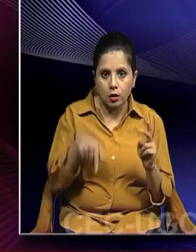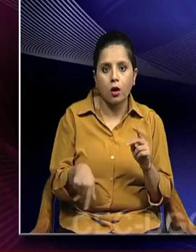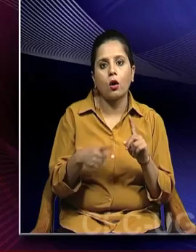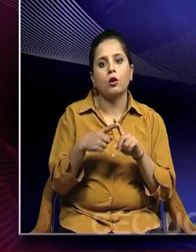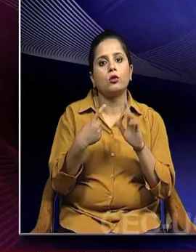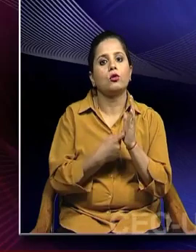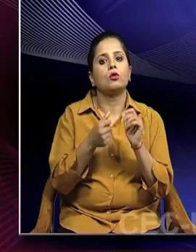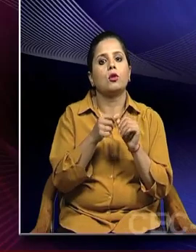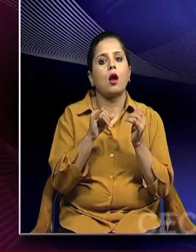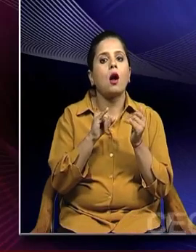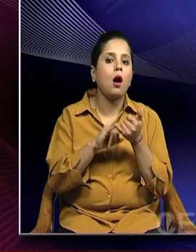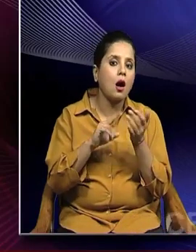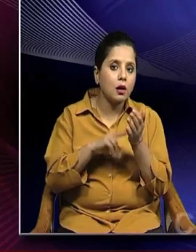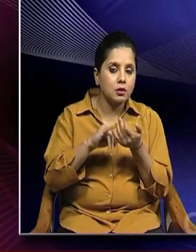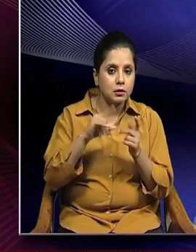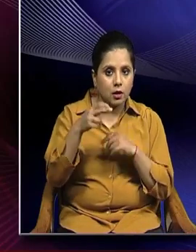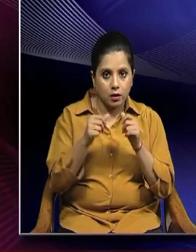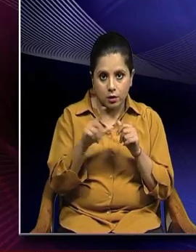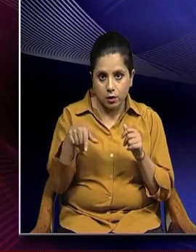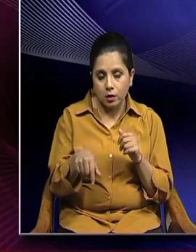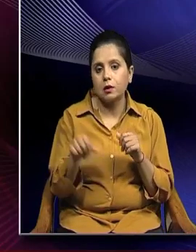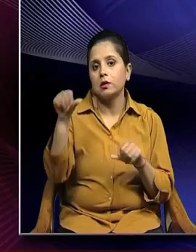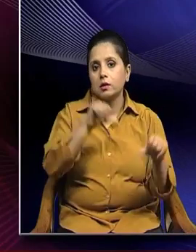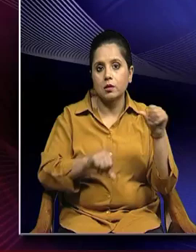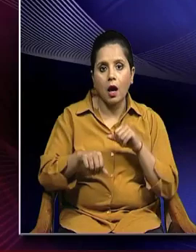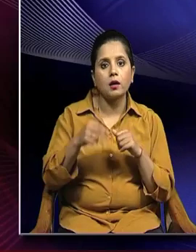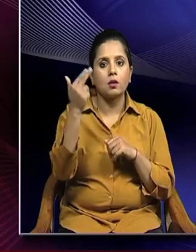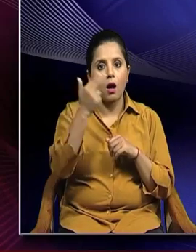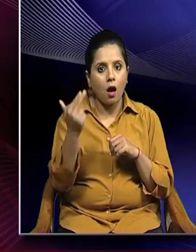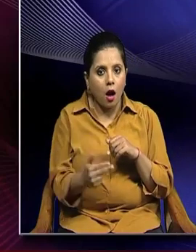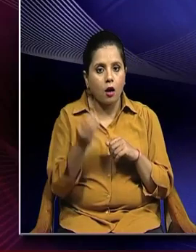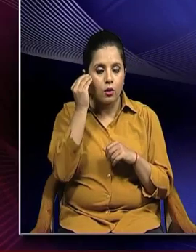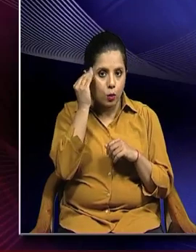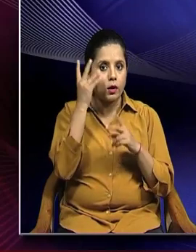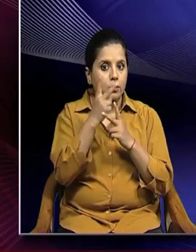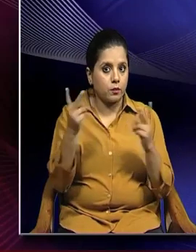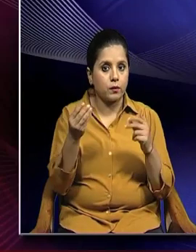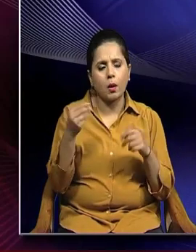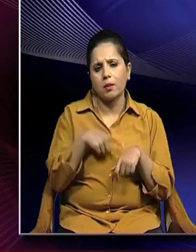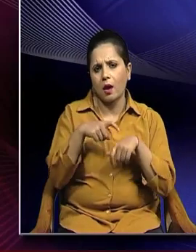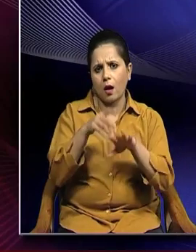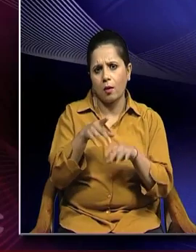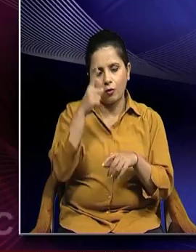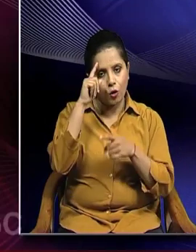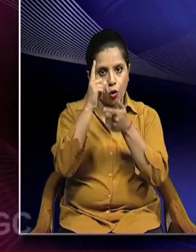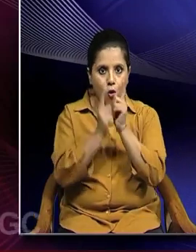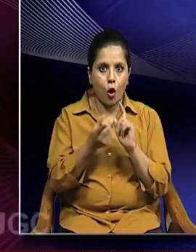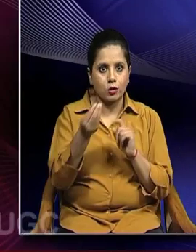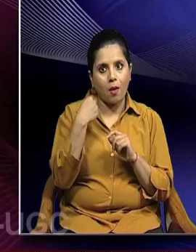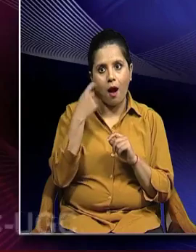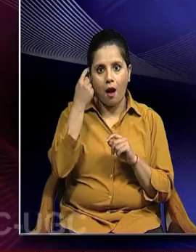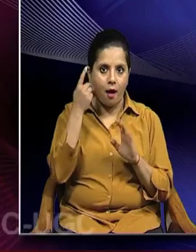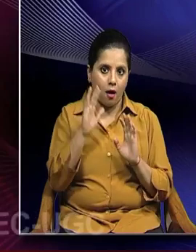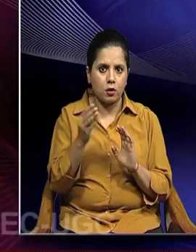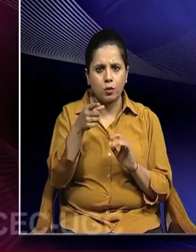transcendental approaches to the science, arts and wisdom of living. So at times you become very logical and you